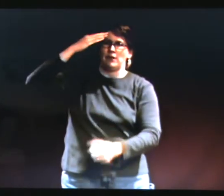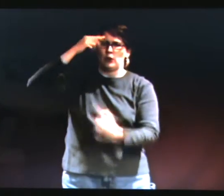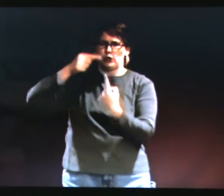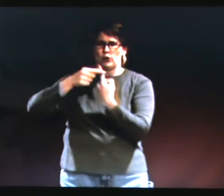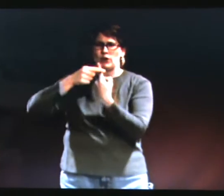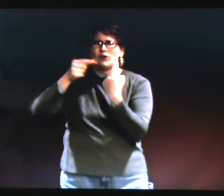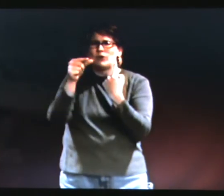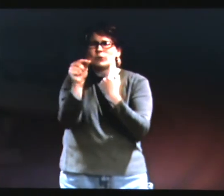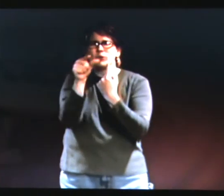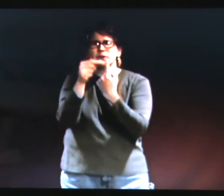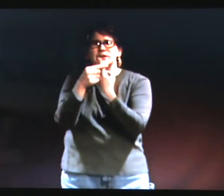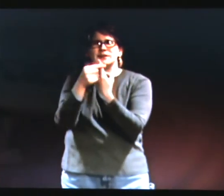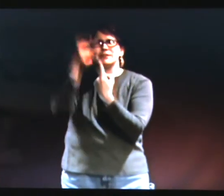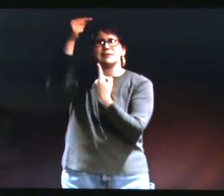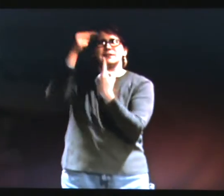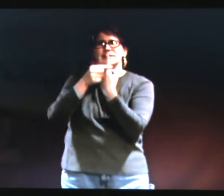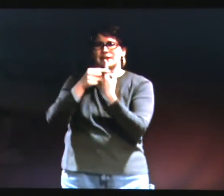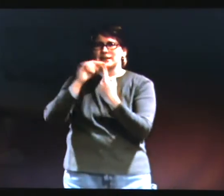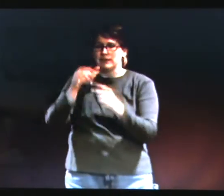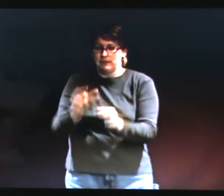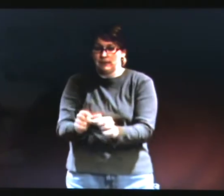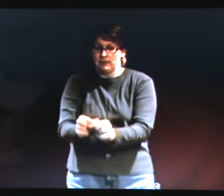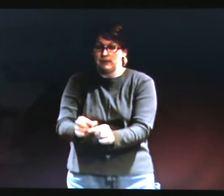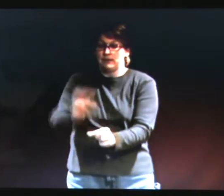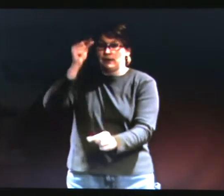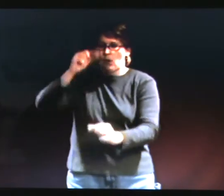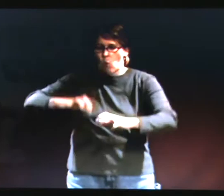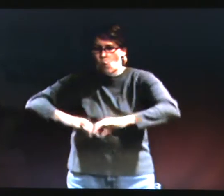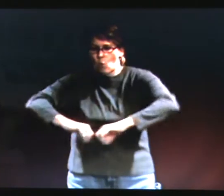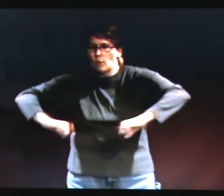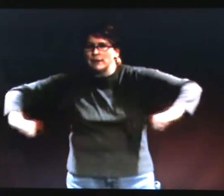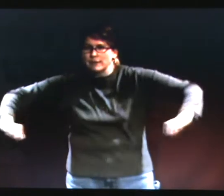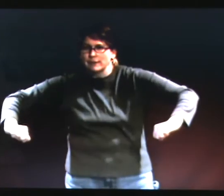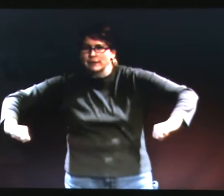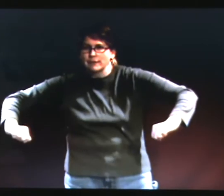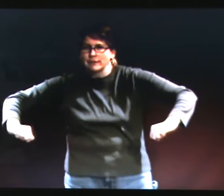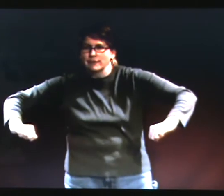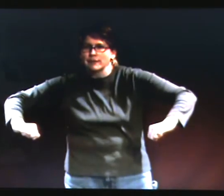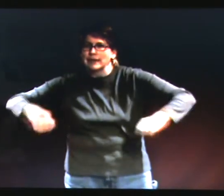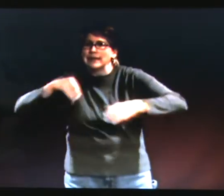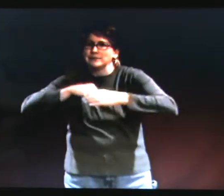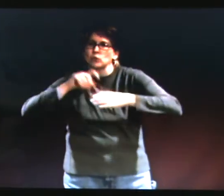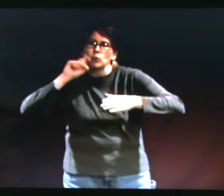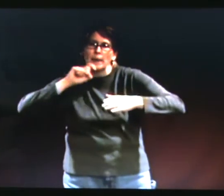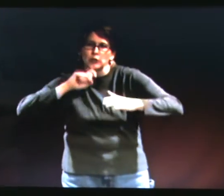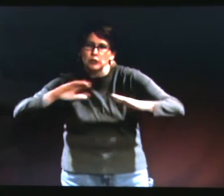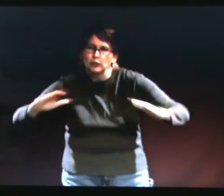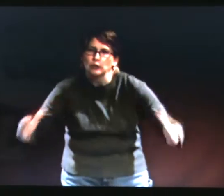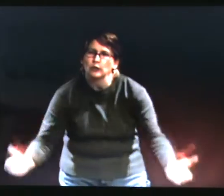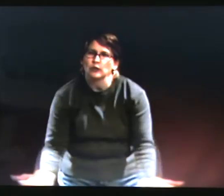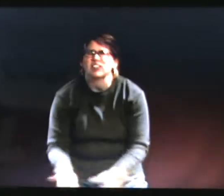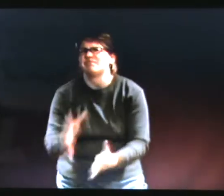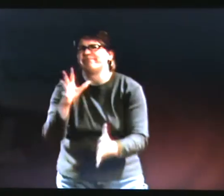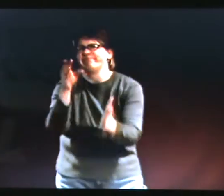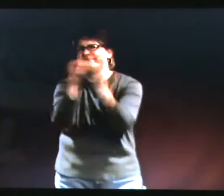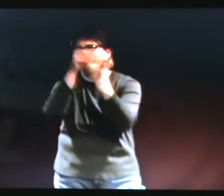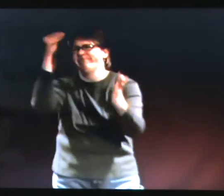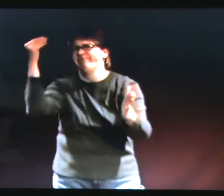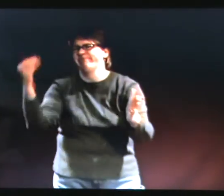It opens up with the top flips open, and you have a drawstring in there that's rubber lined for your